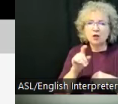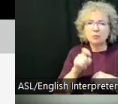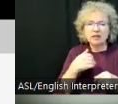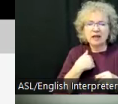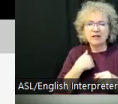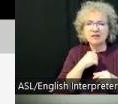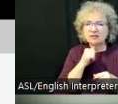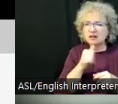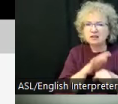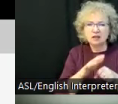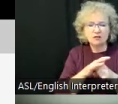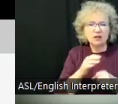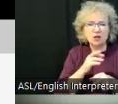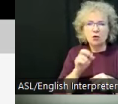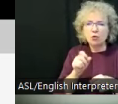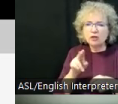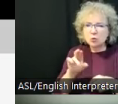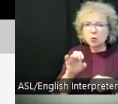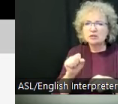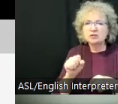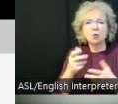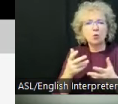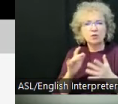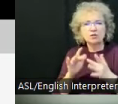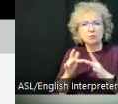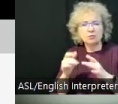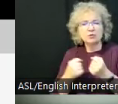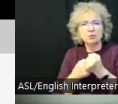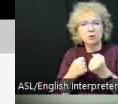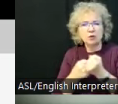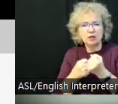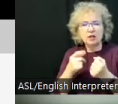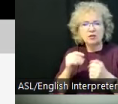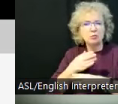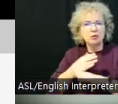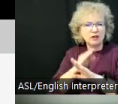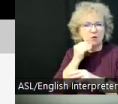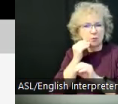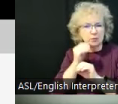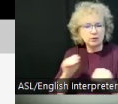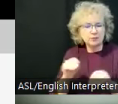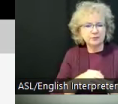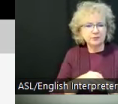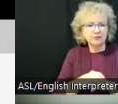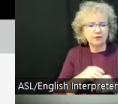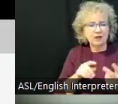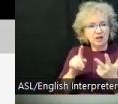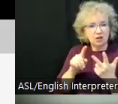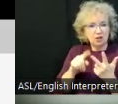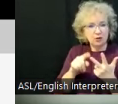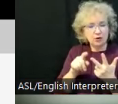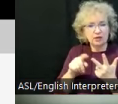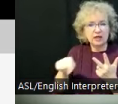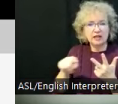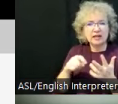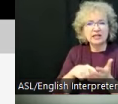homelessness. In addition, the third pillar of eligibility is that they need support